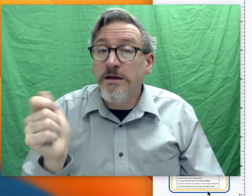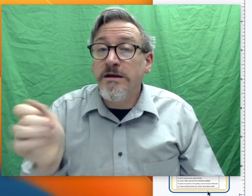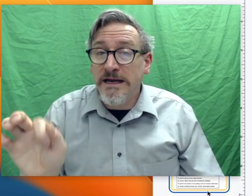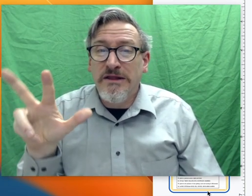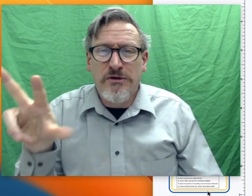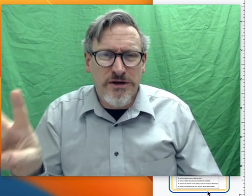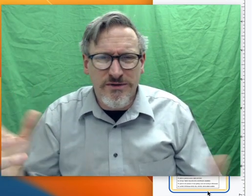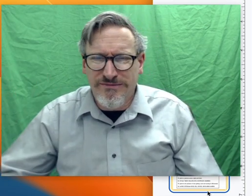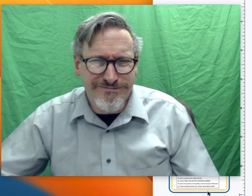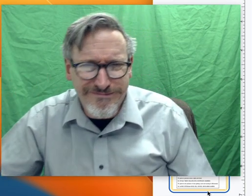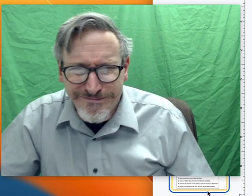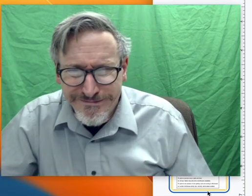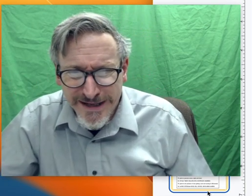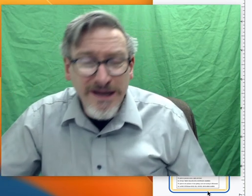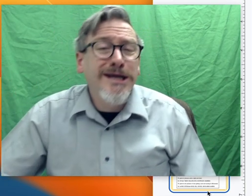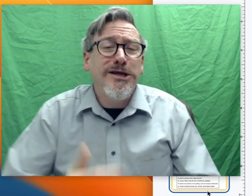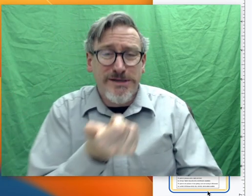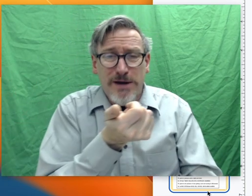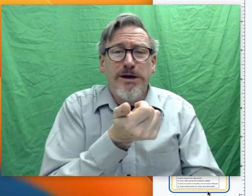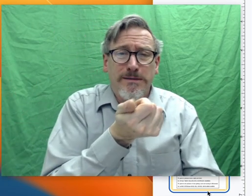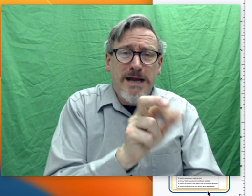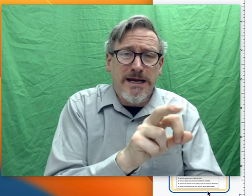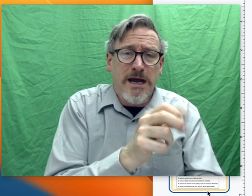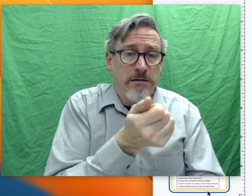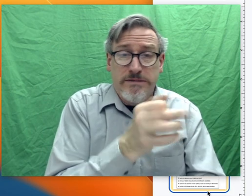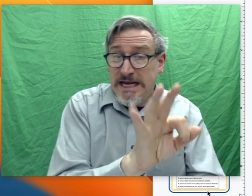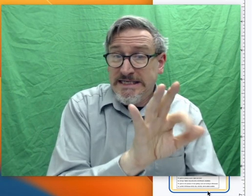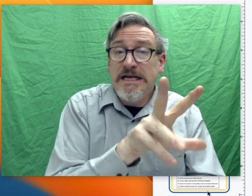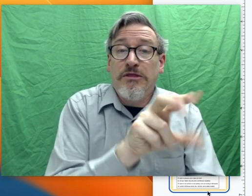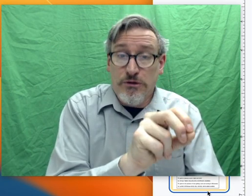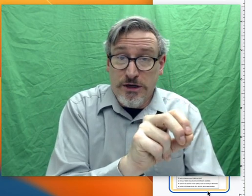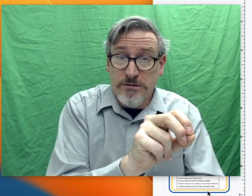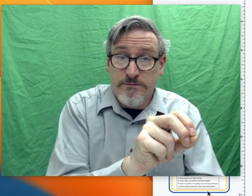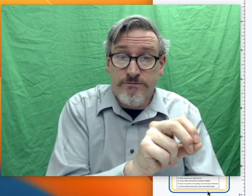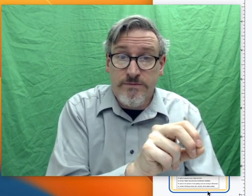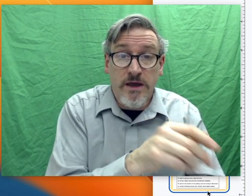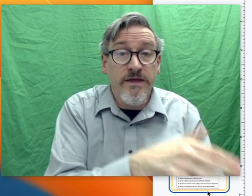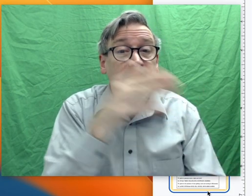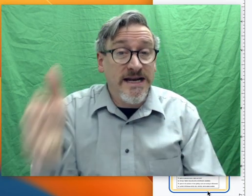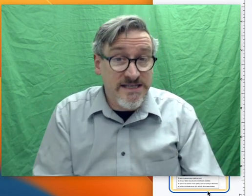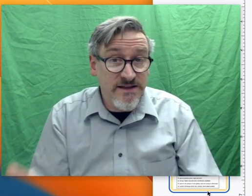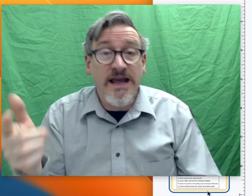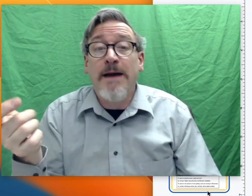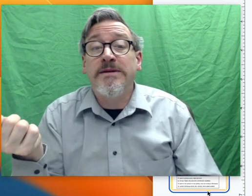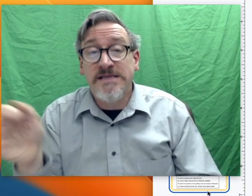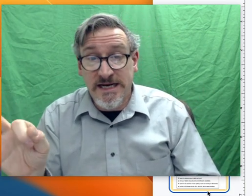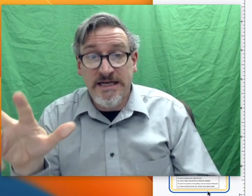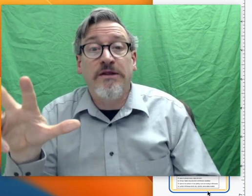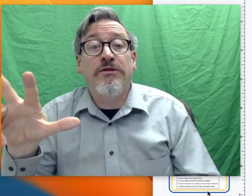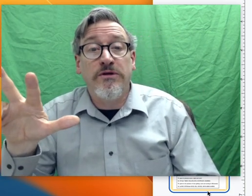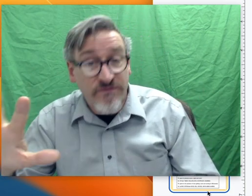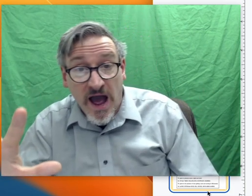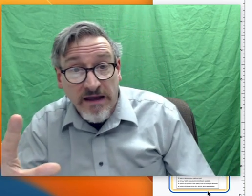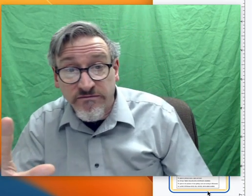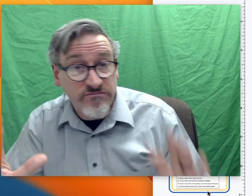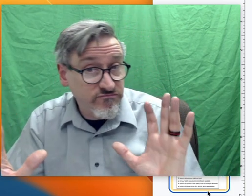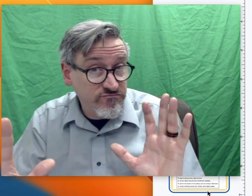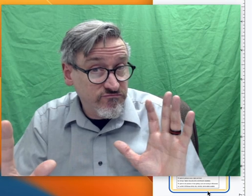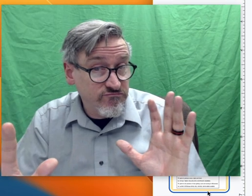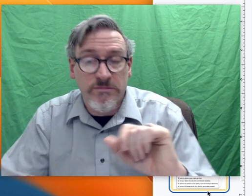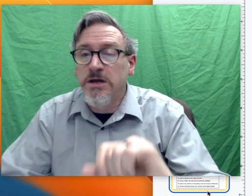1931, 1932. You set one up, 1930, and then the next thing happens, 1935.